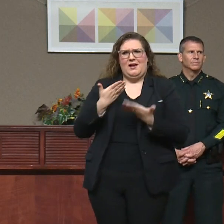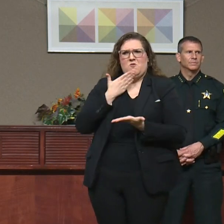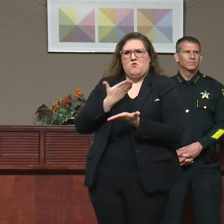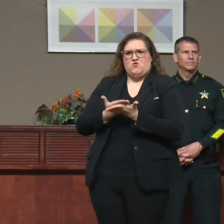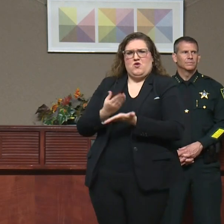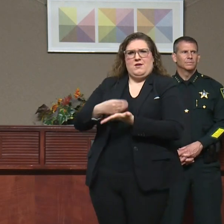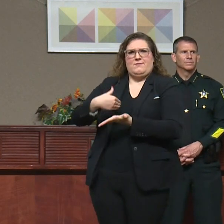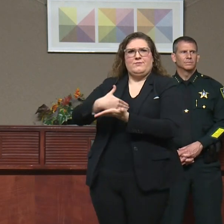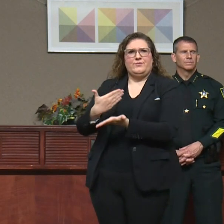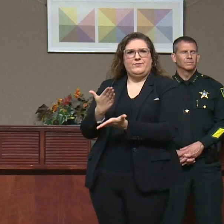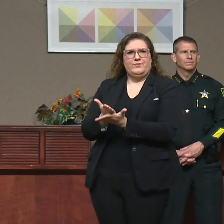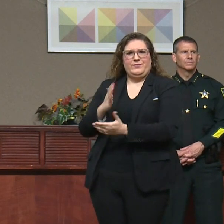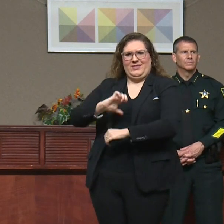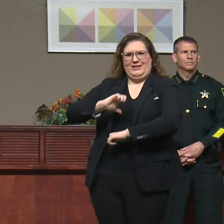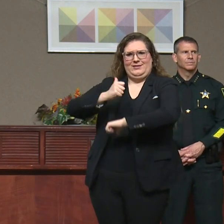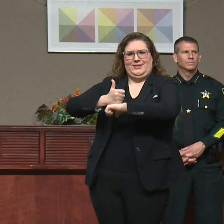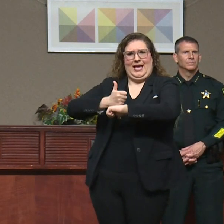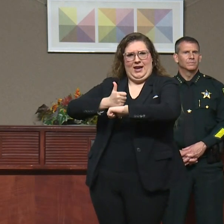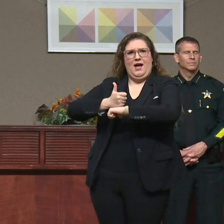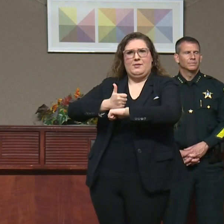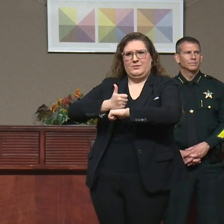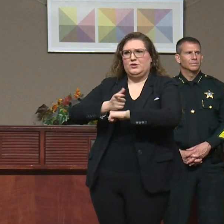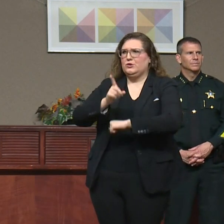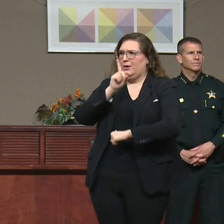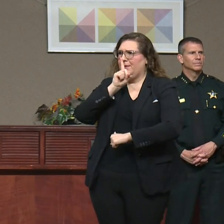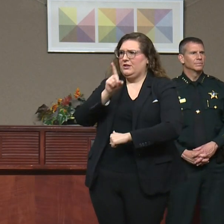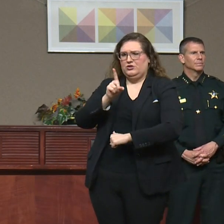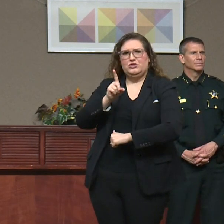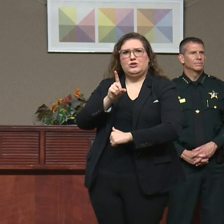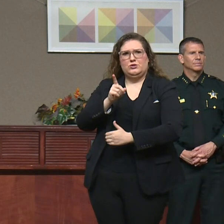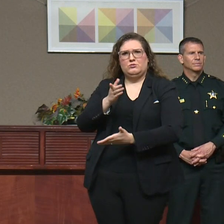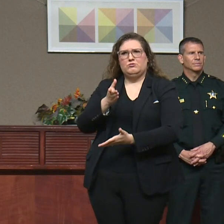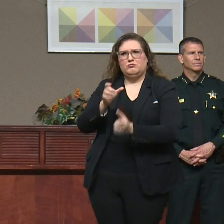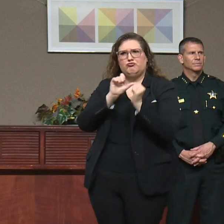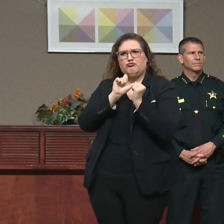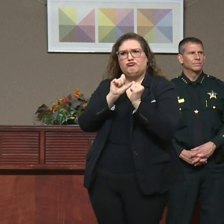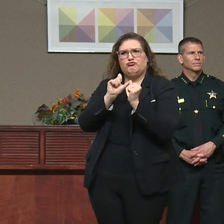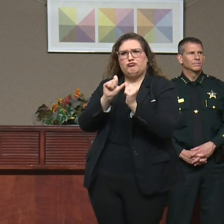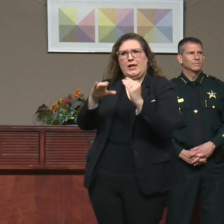sustain and maintain the convention center. And